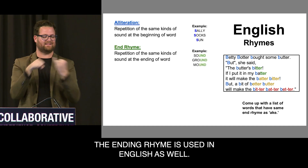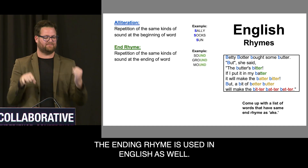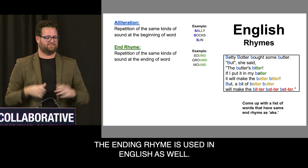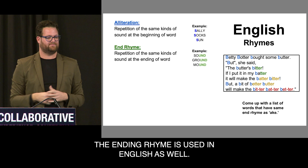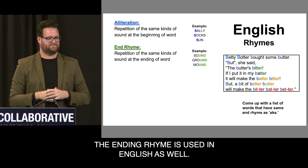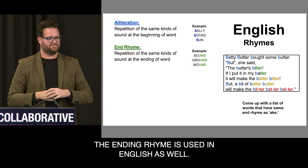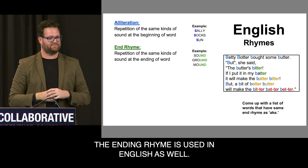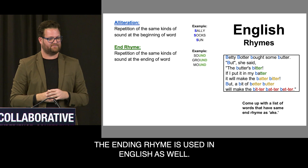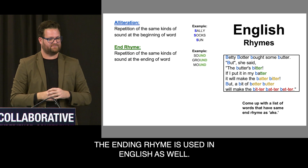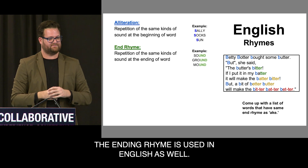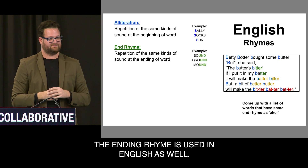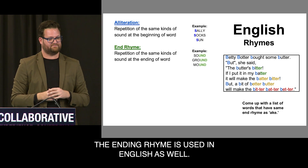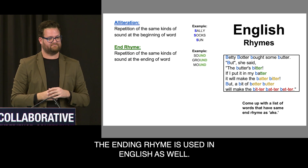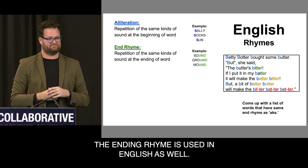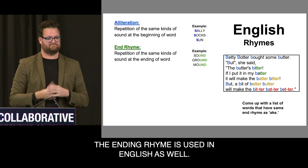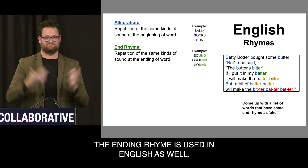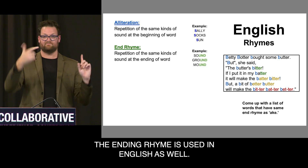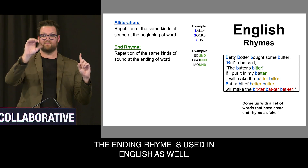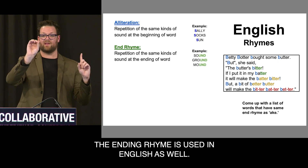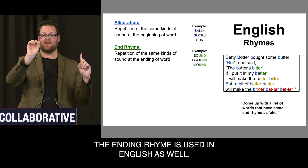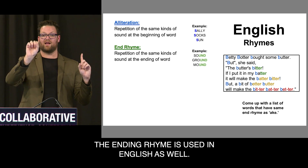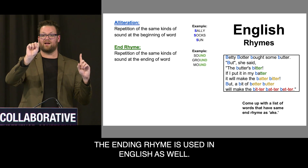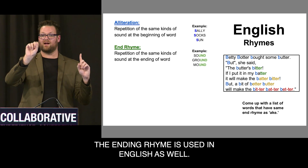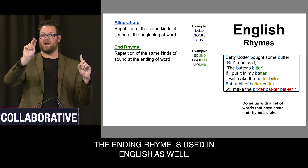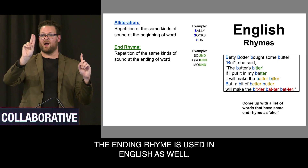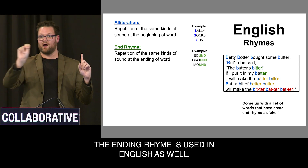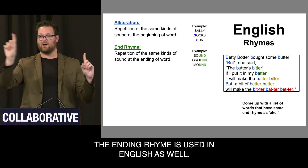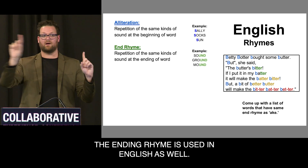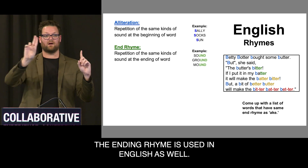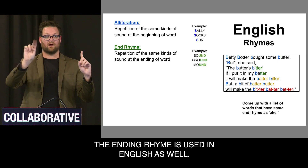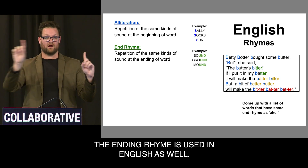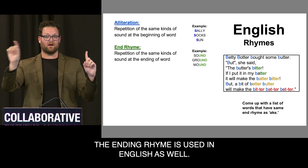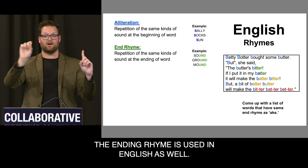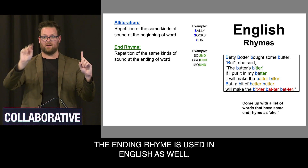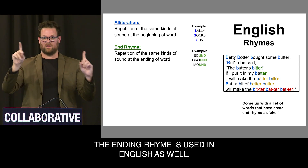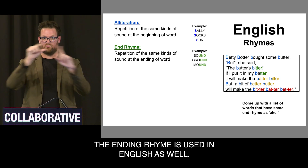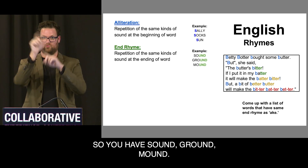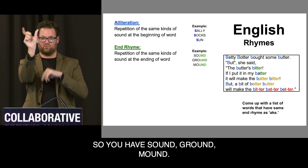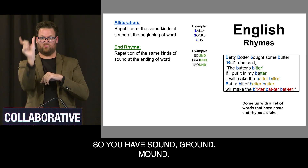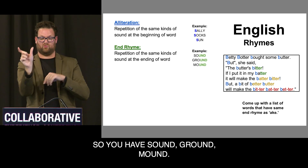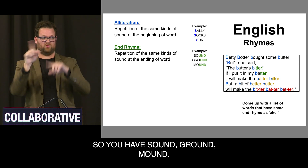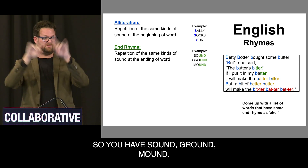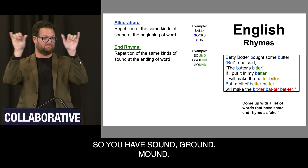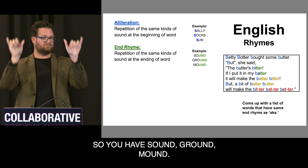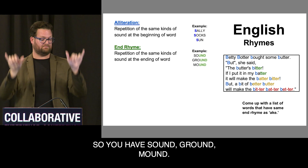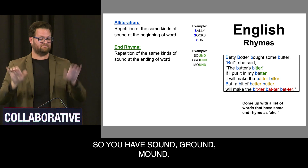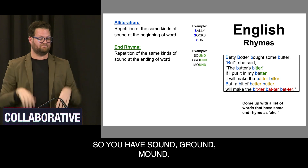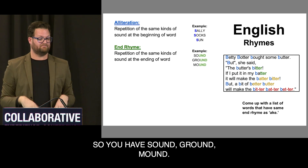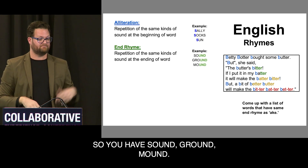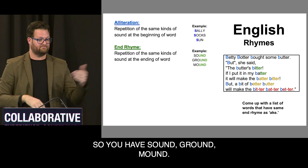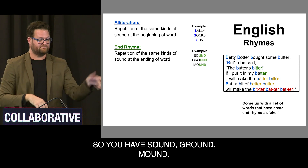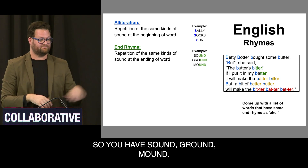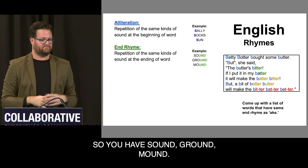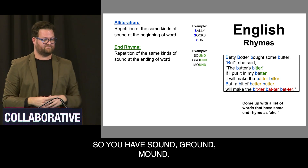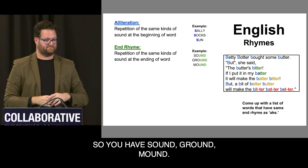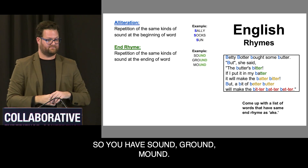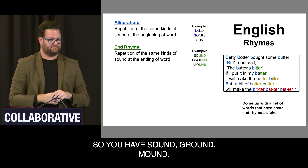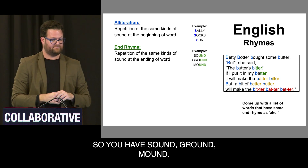The ending rhyme is used in English as well. So you have sound, ground,